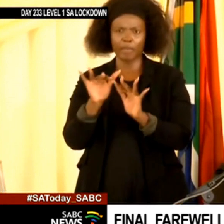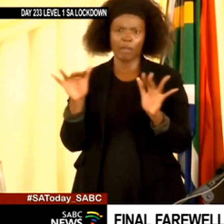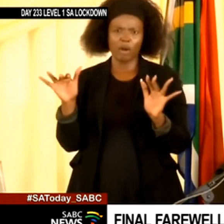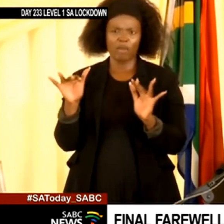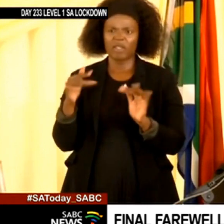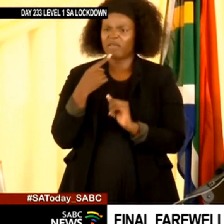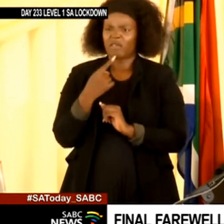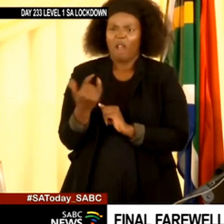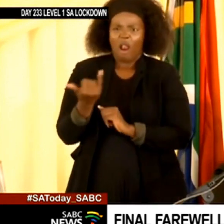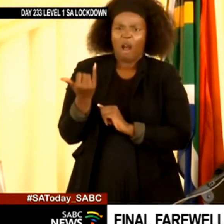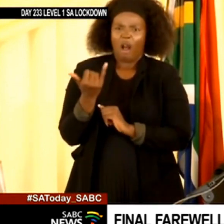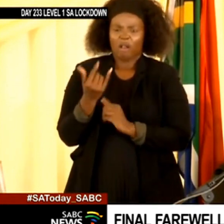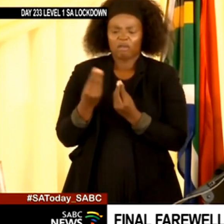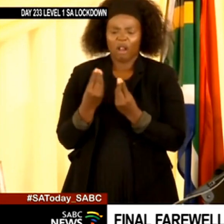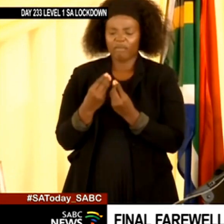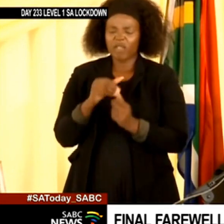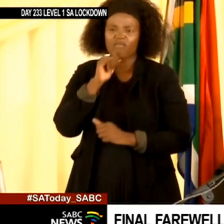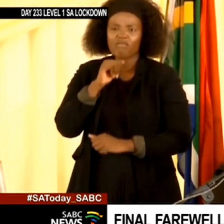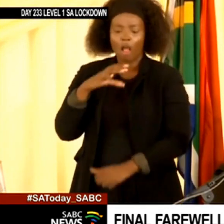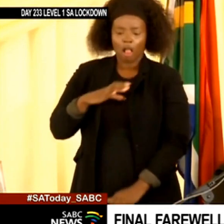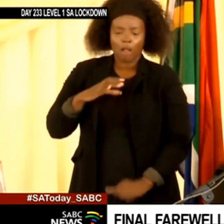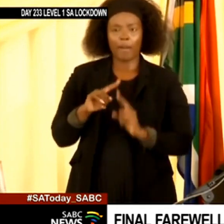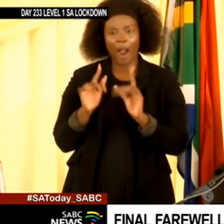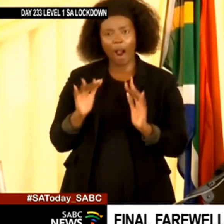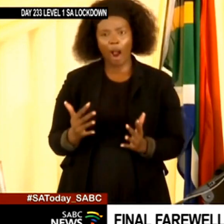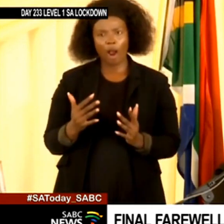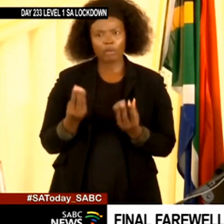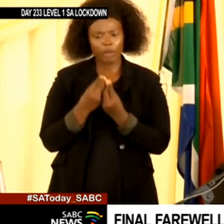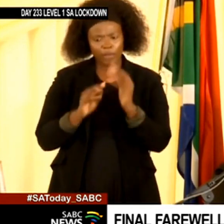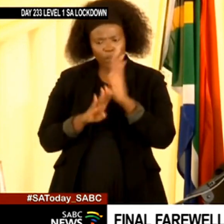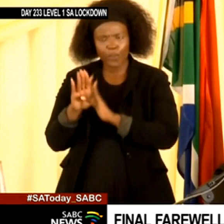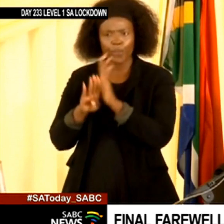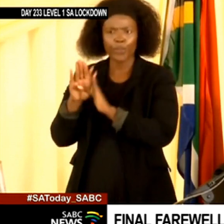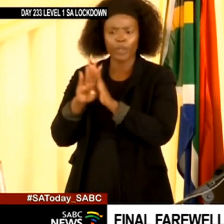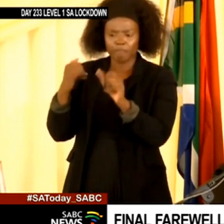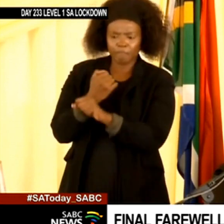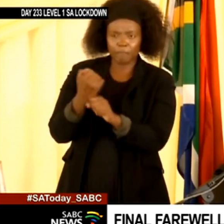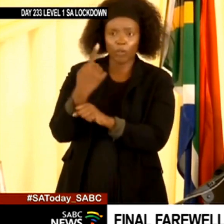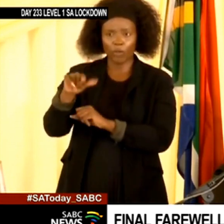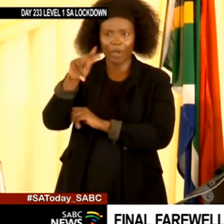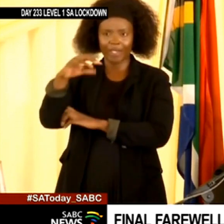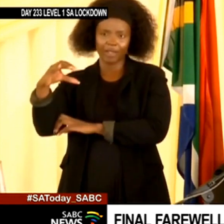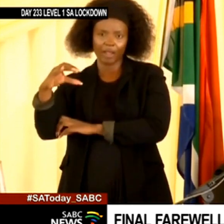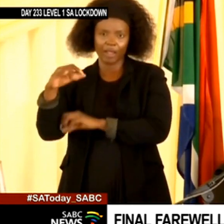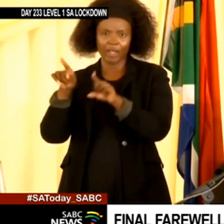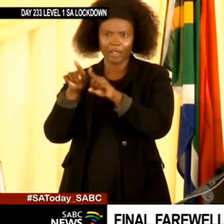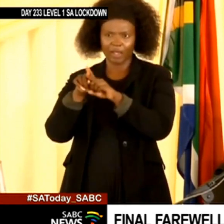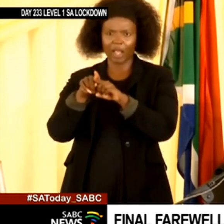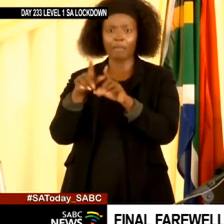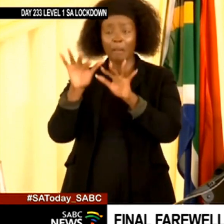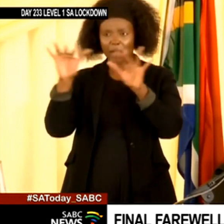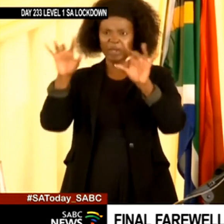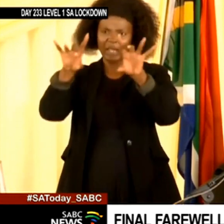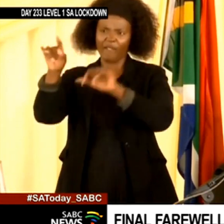didn't treat it as a comfort zone, but a platform to advance the cause of the movement and the suffering